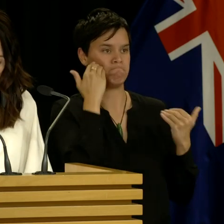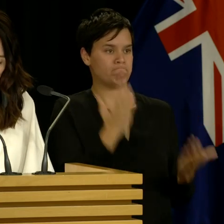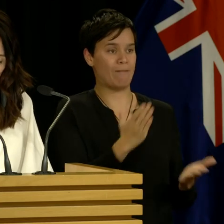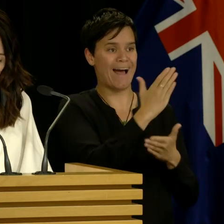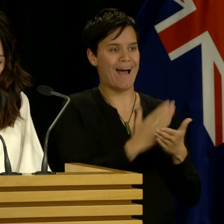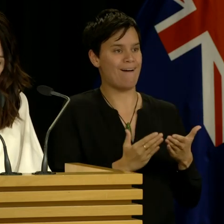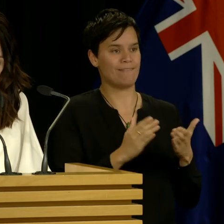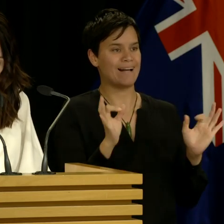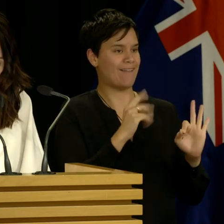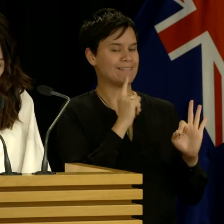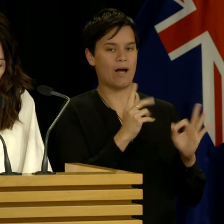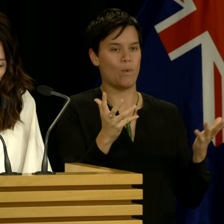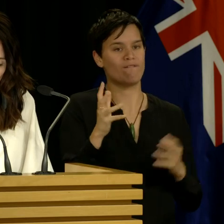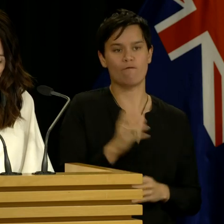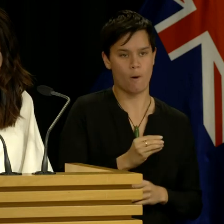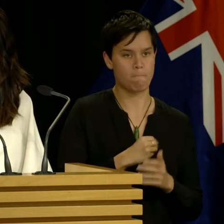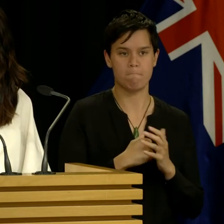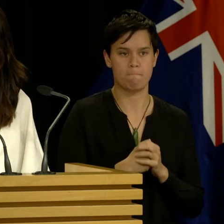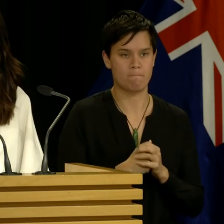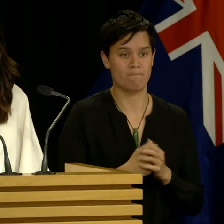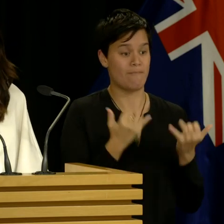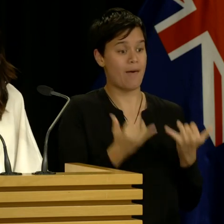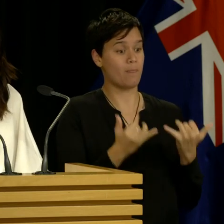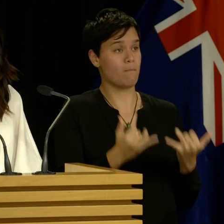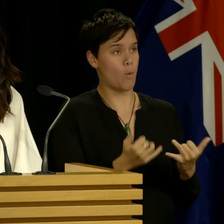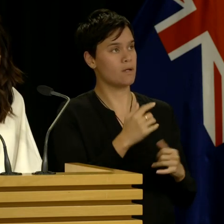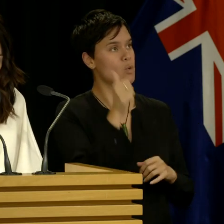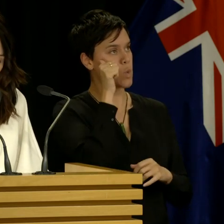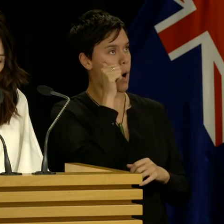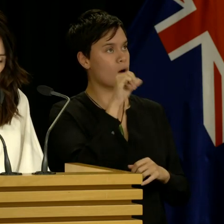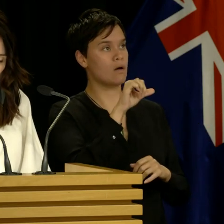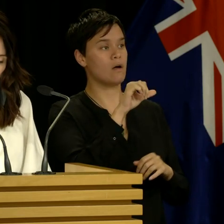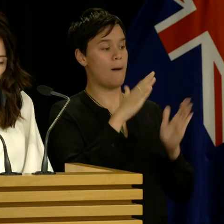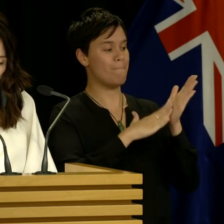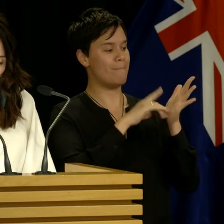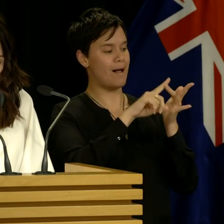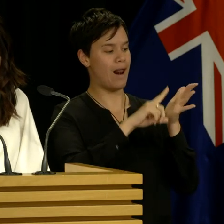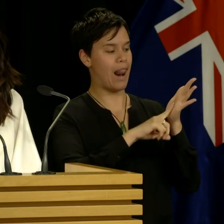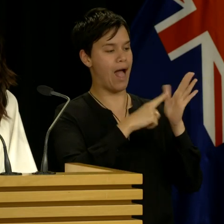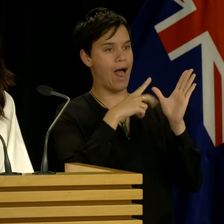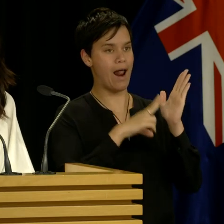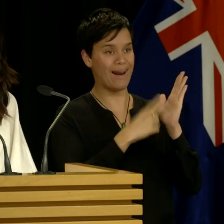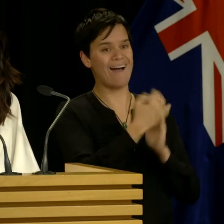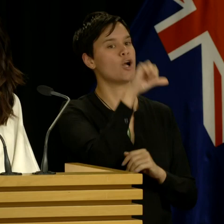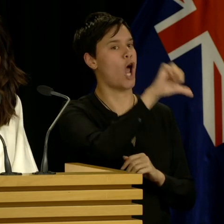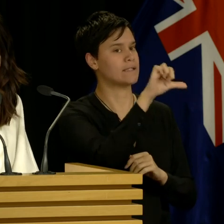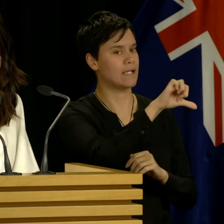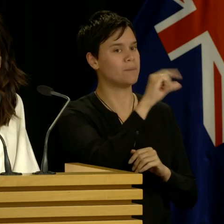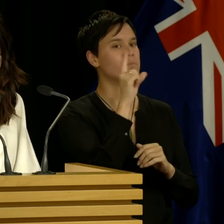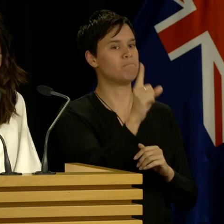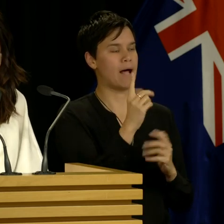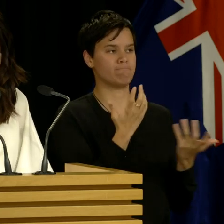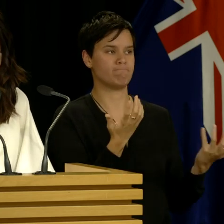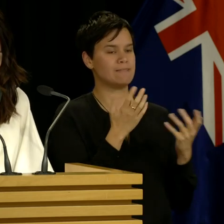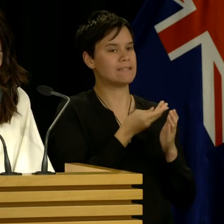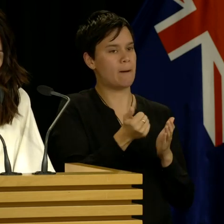their region, we know that there are currently 19 in Milan. But New Zealanders and other tourists seeking